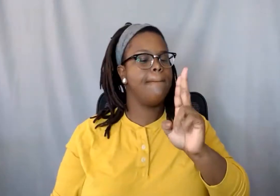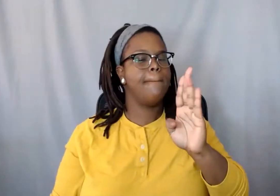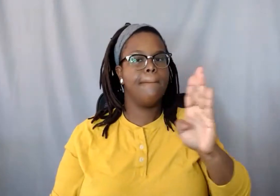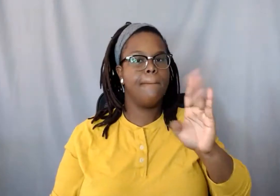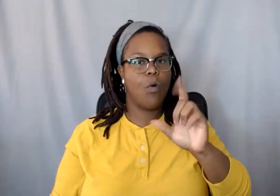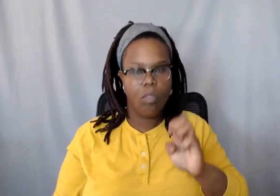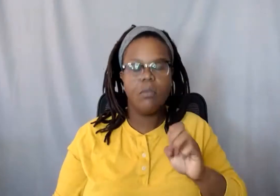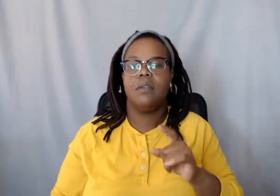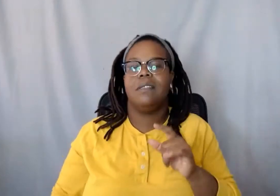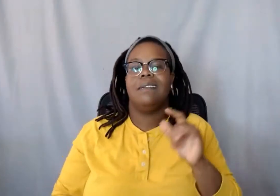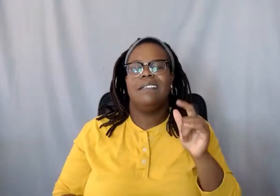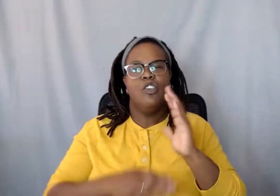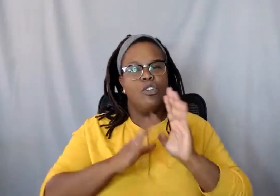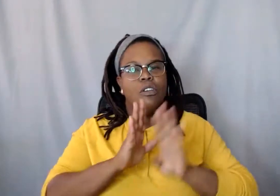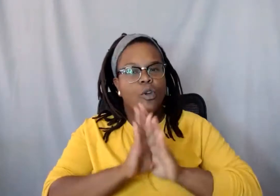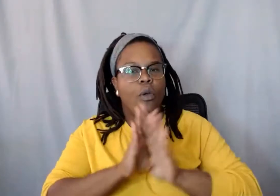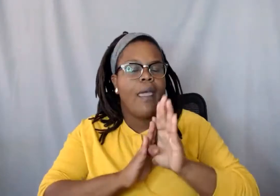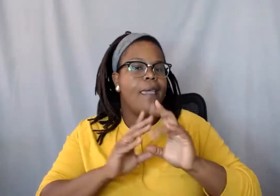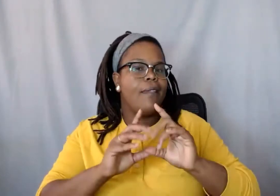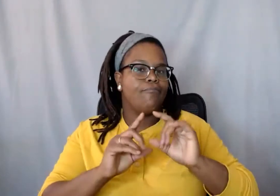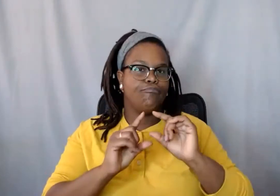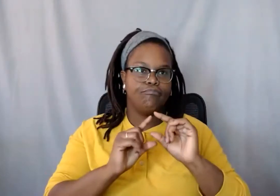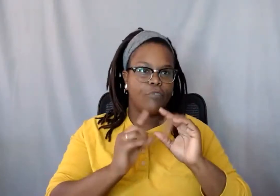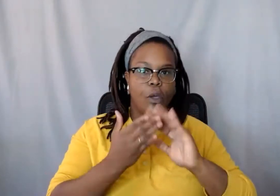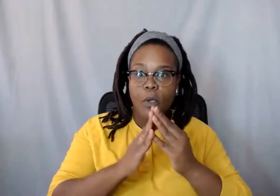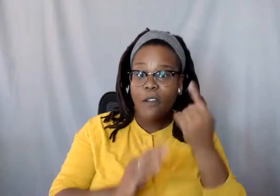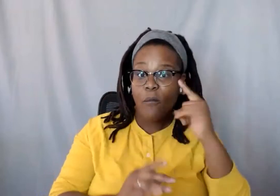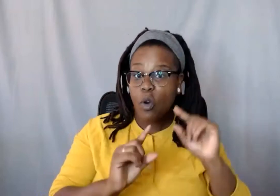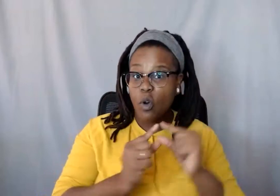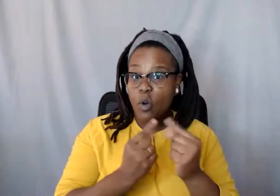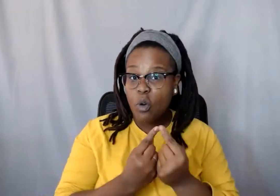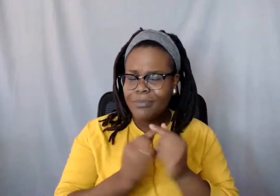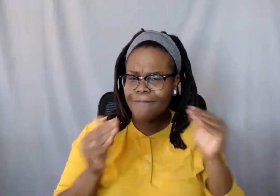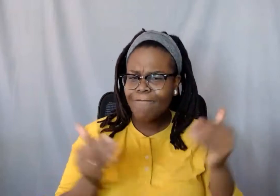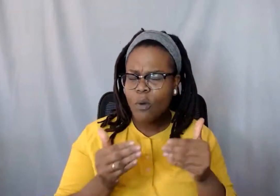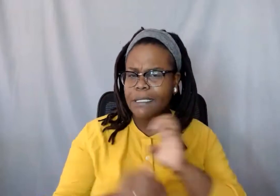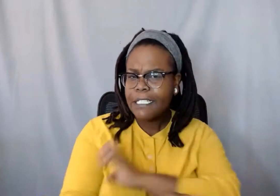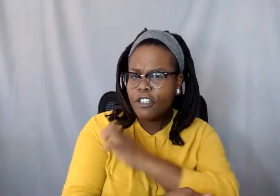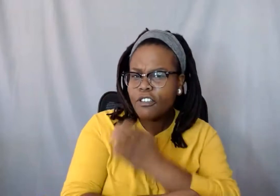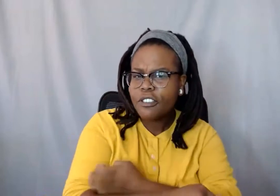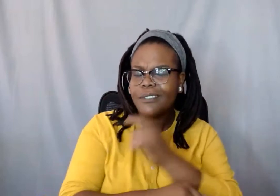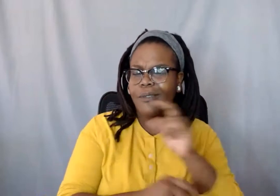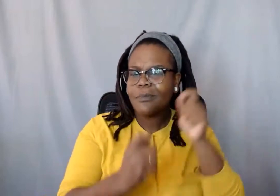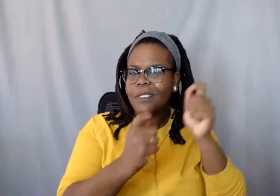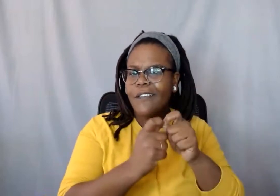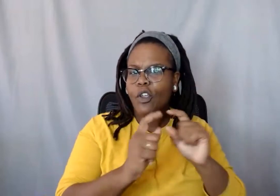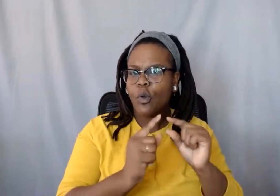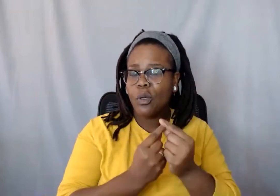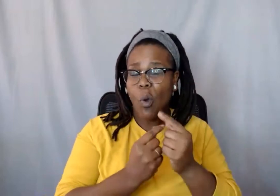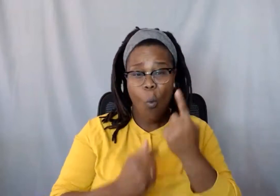community for groups and focus your energy on really supporting the groups. One of biggest things you would love to do is kind of like